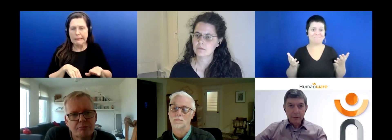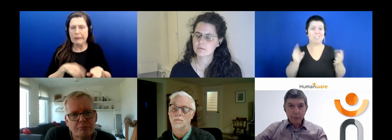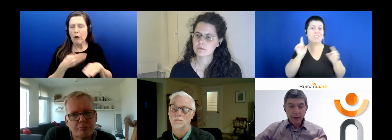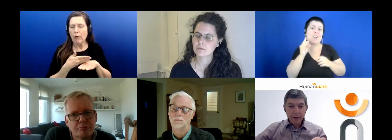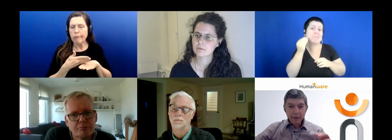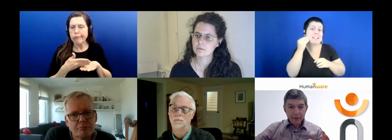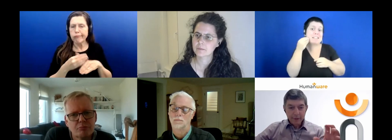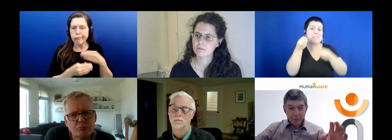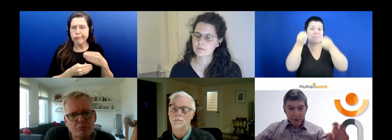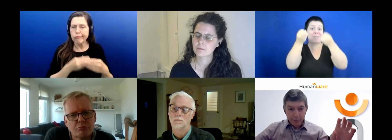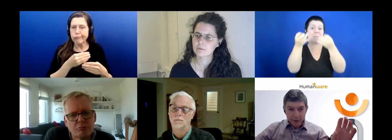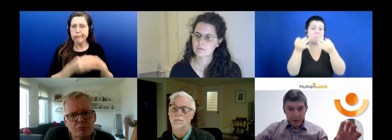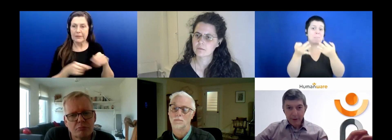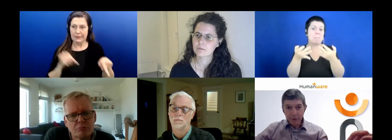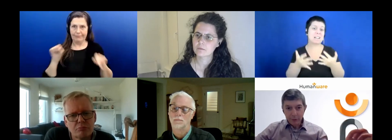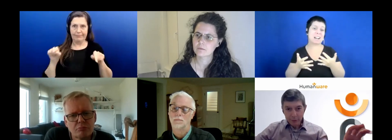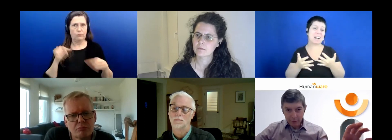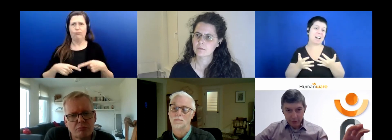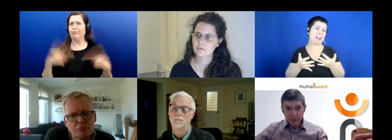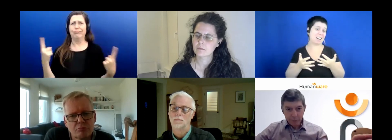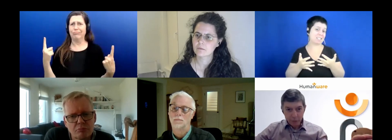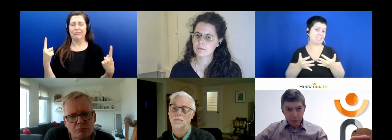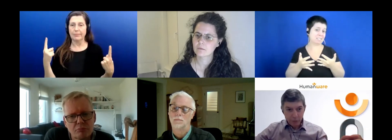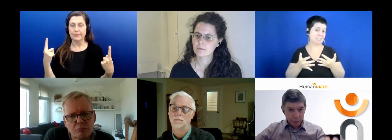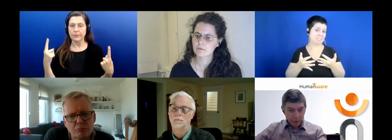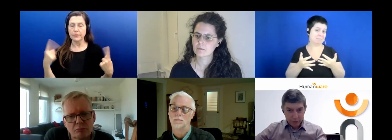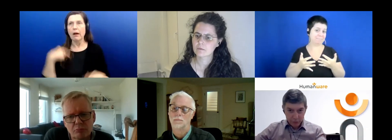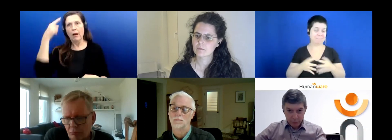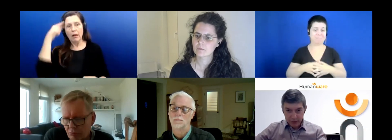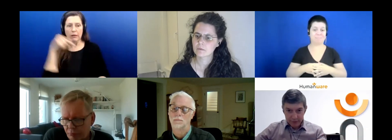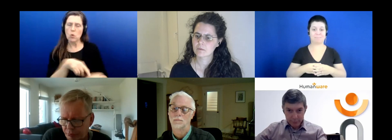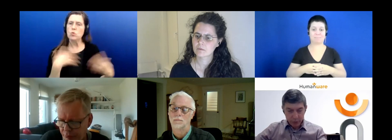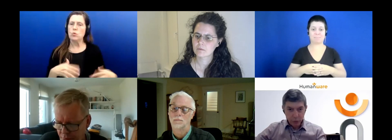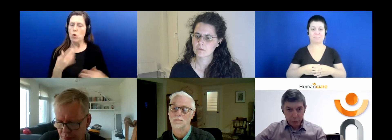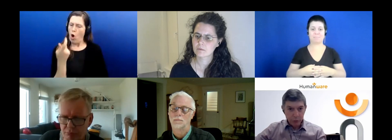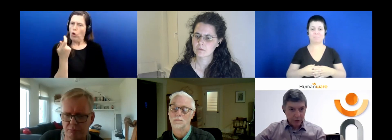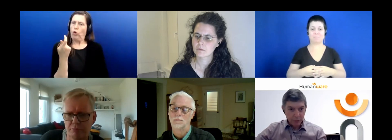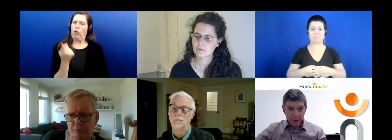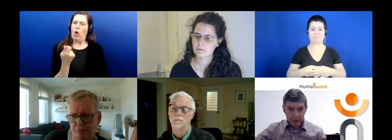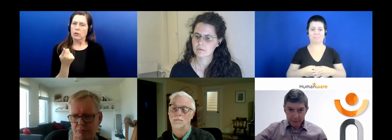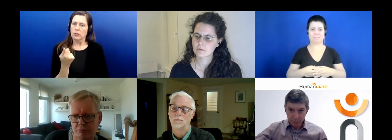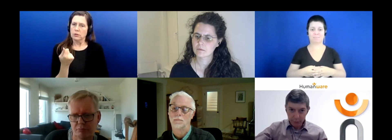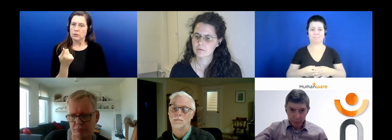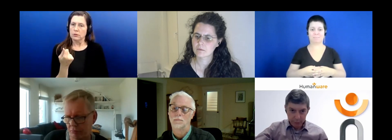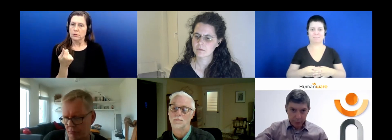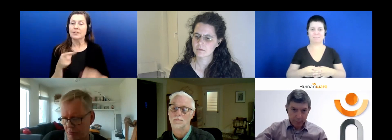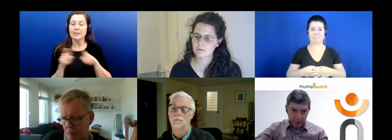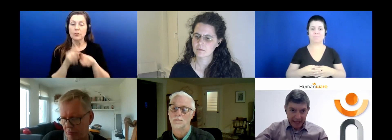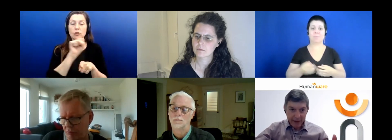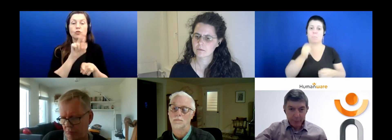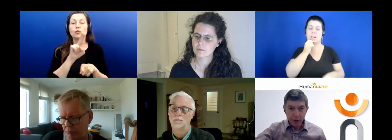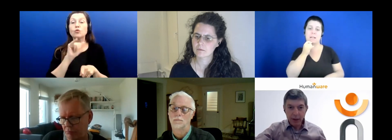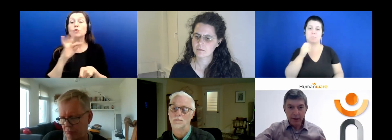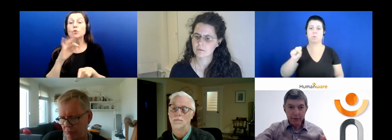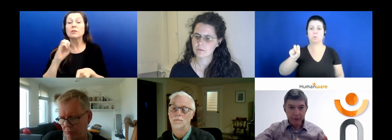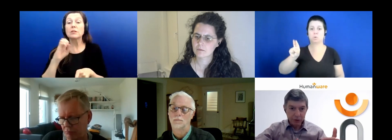quickly, when we talk about the cost of goods sold, which is what you would do with Suitcase, you would probably